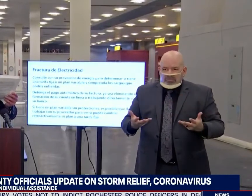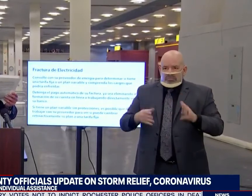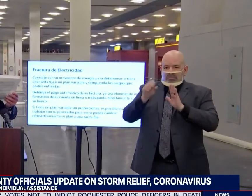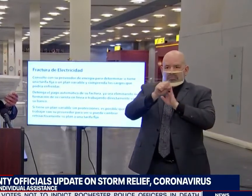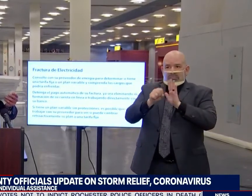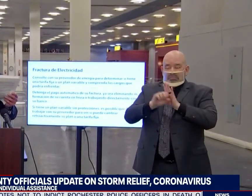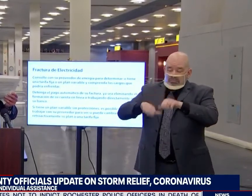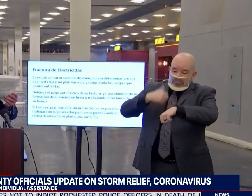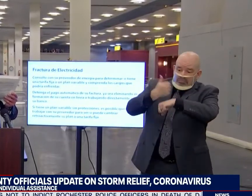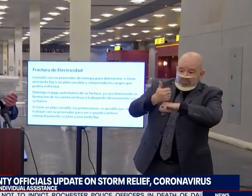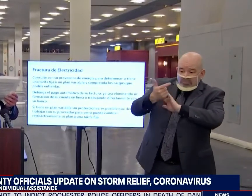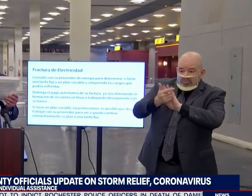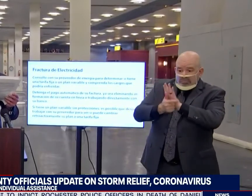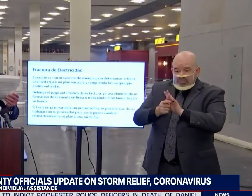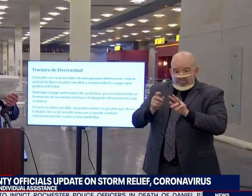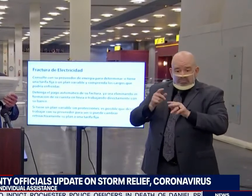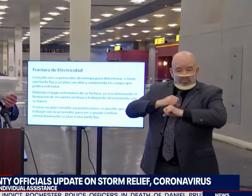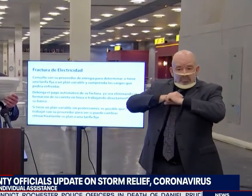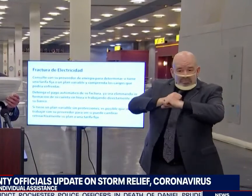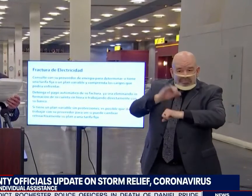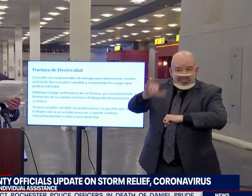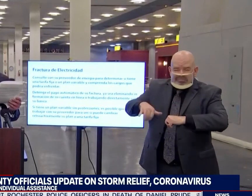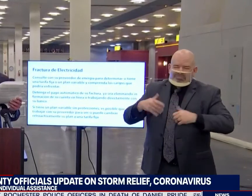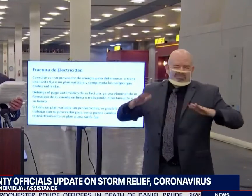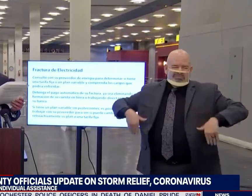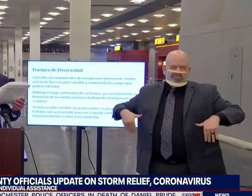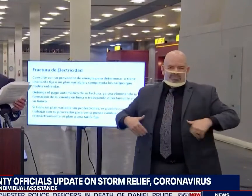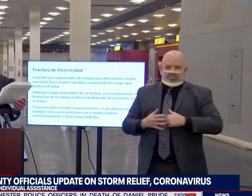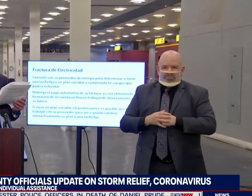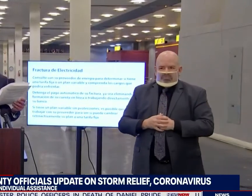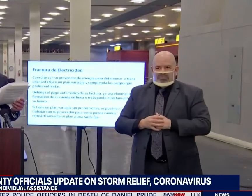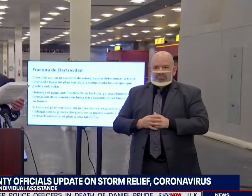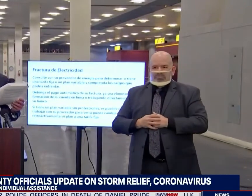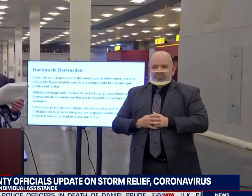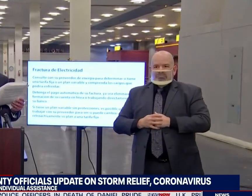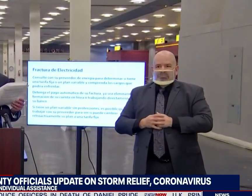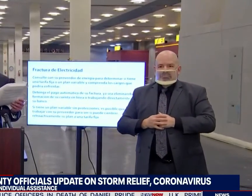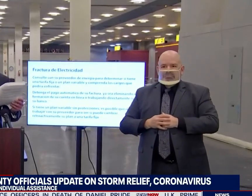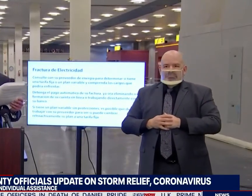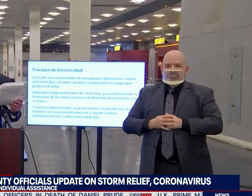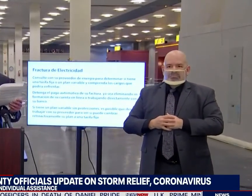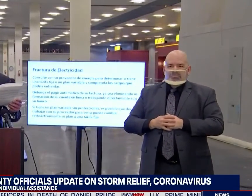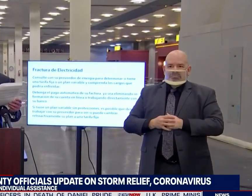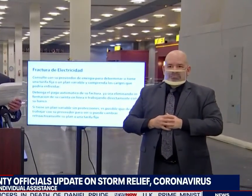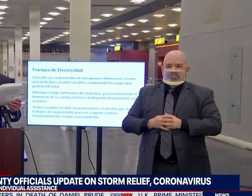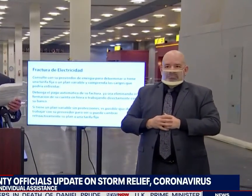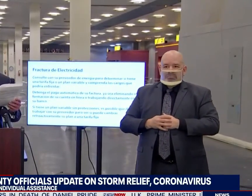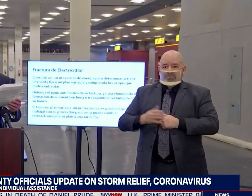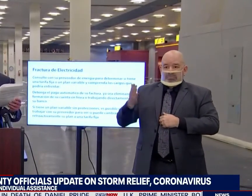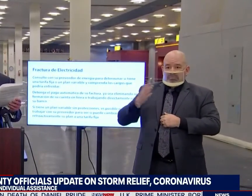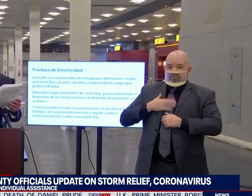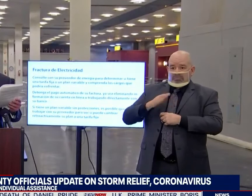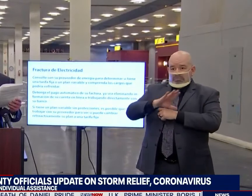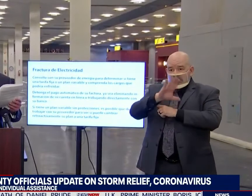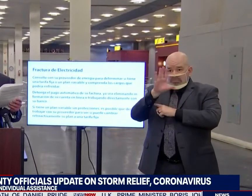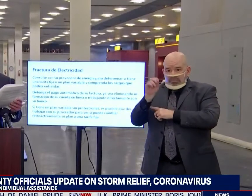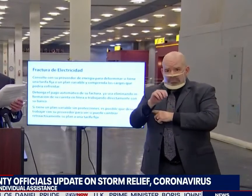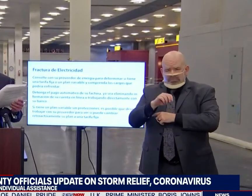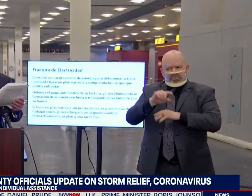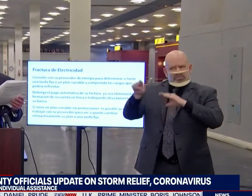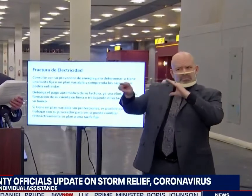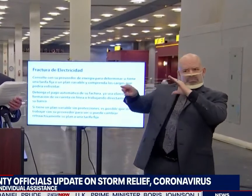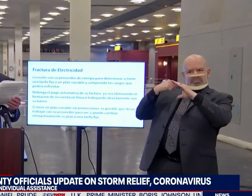you. They send you a letter to your junk mail and then they switch you to a high rate plan in many cases. So, um that needs